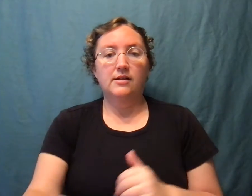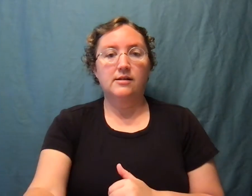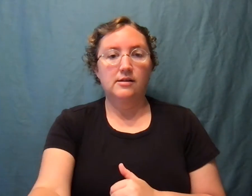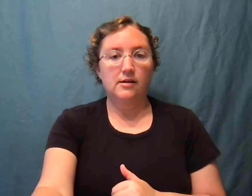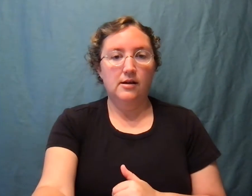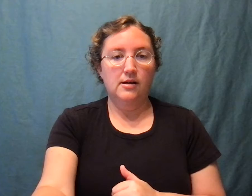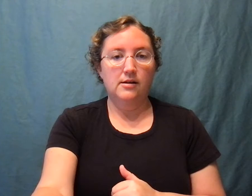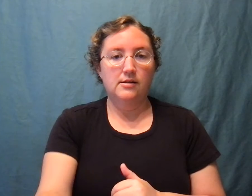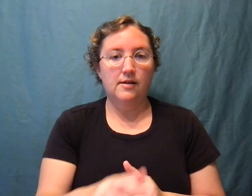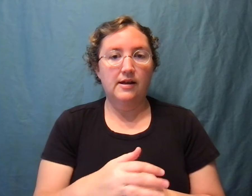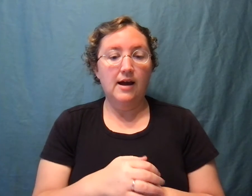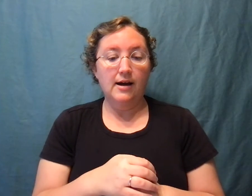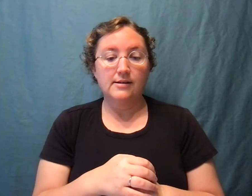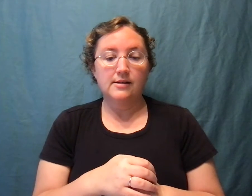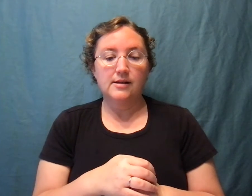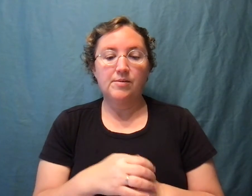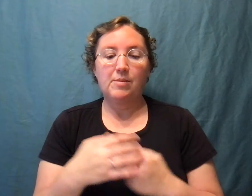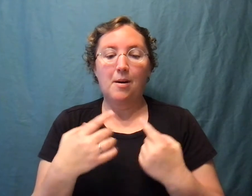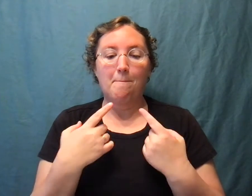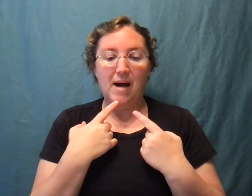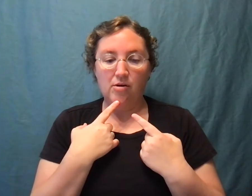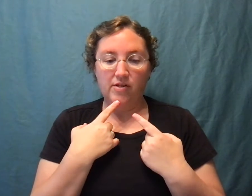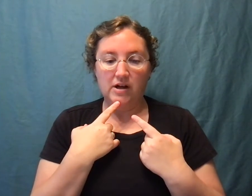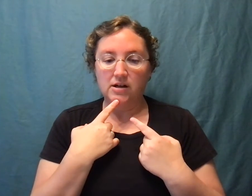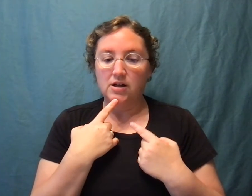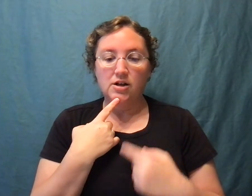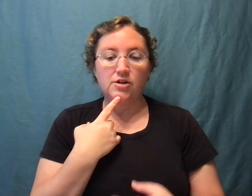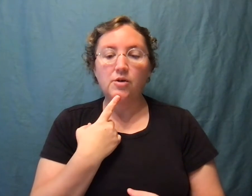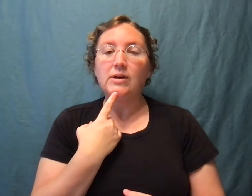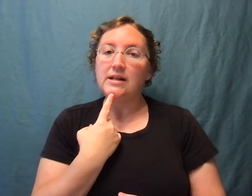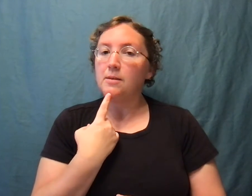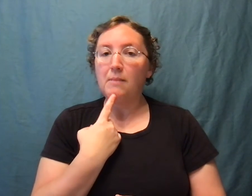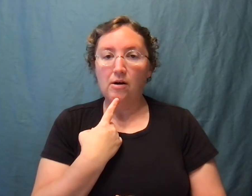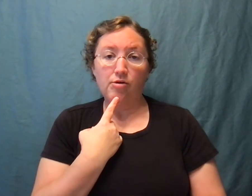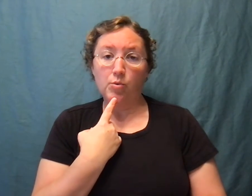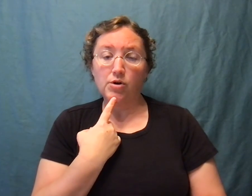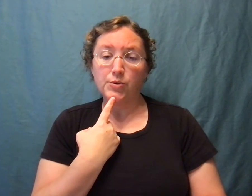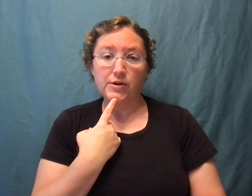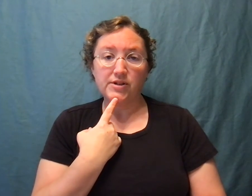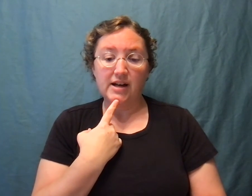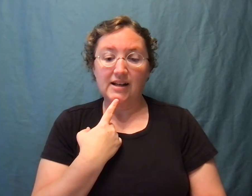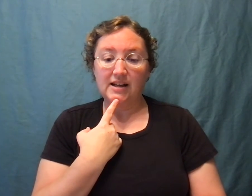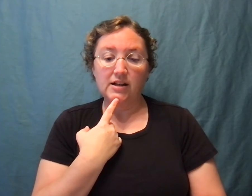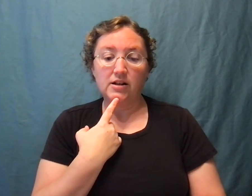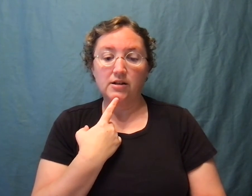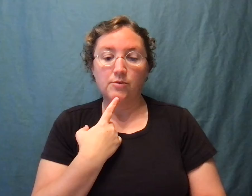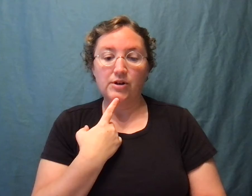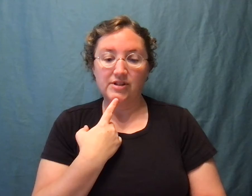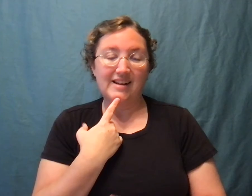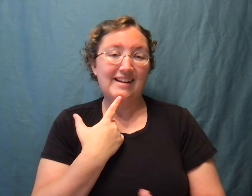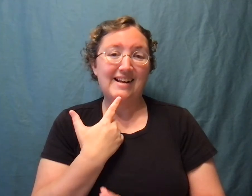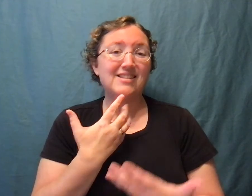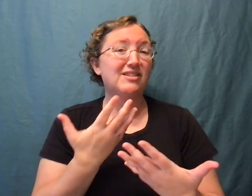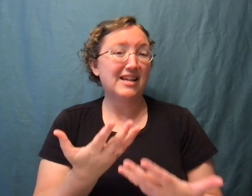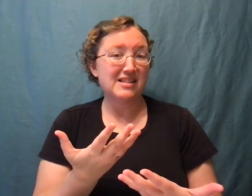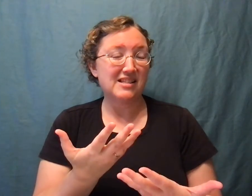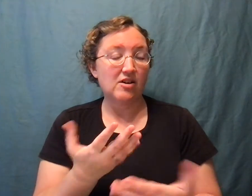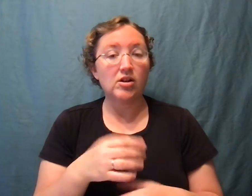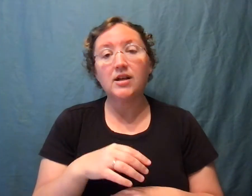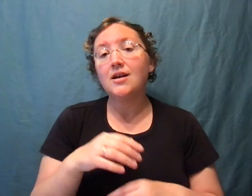next is the accent step about mouthing. You don't need to mouth the words when you're signing in ASL necessarily.